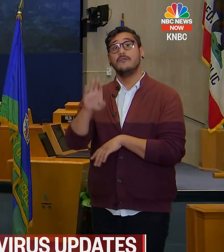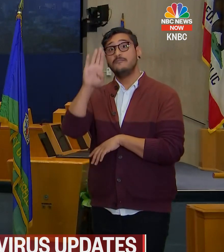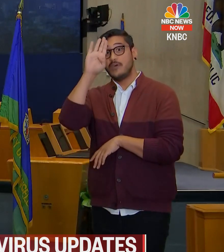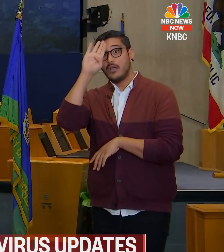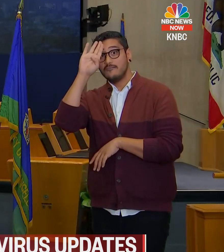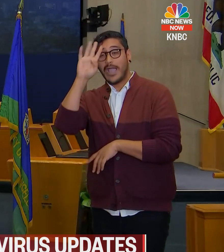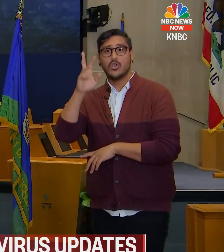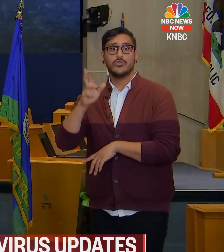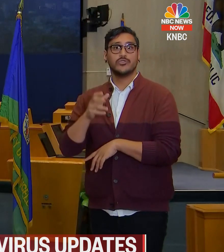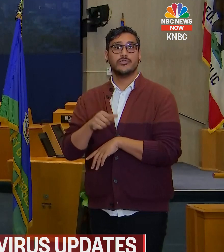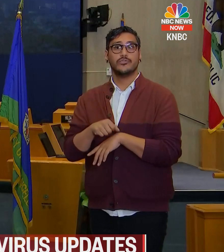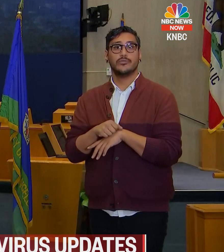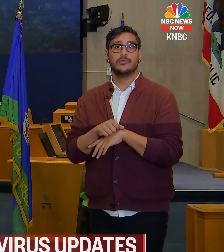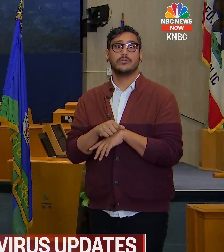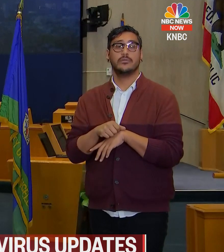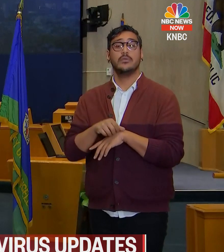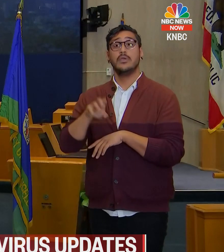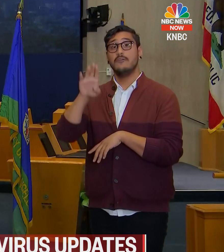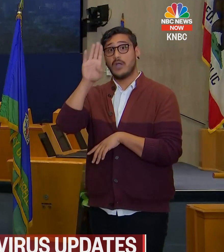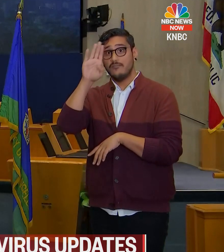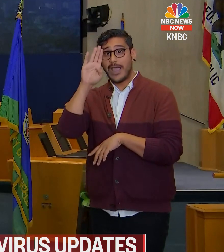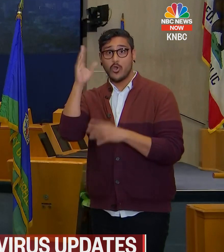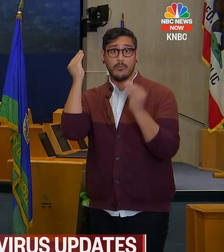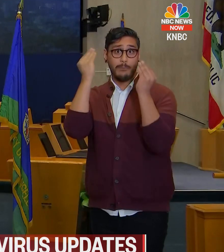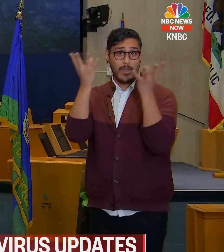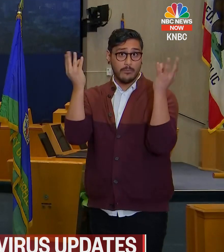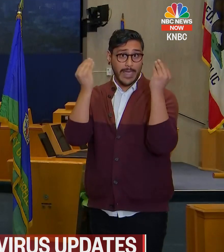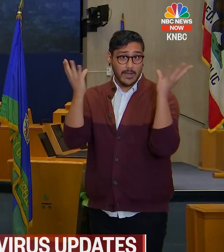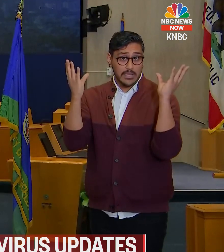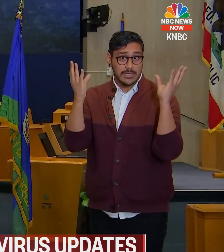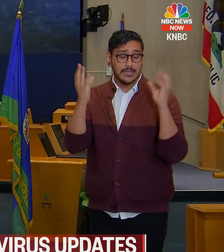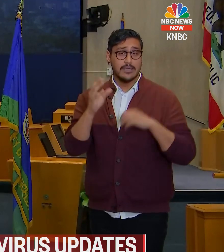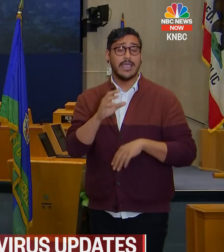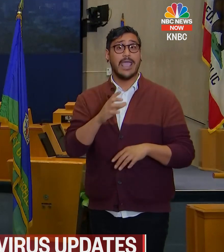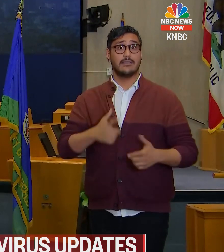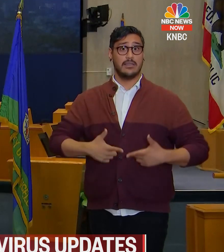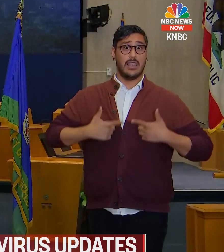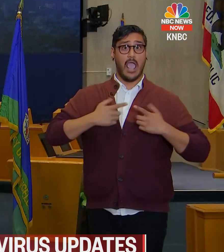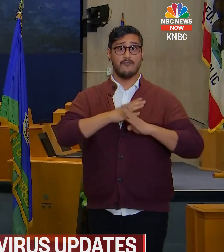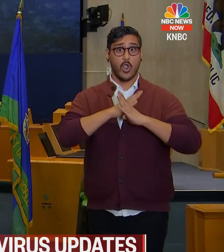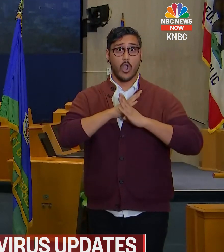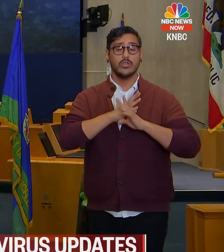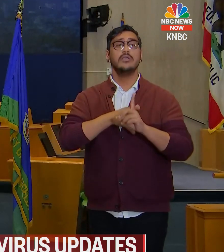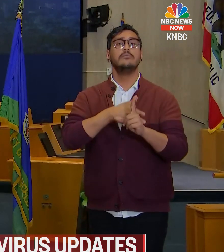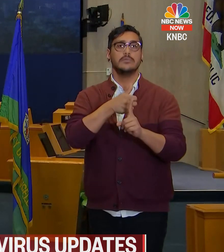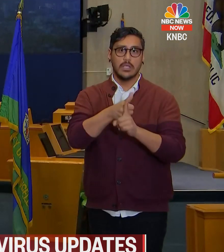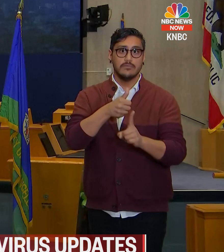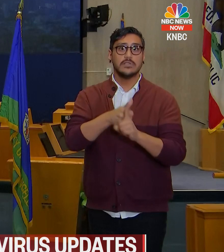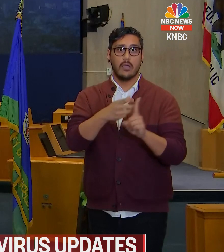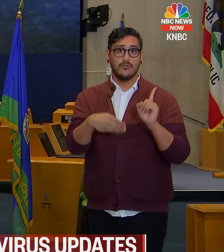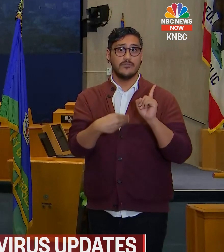firefighters, our firefighter paramedics, and lifeguards have been given additional